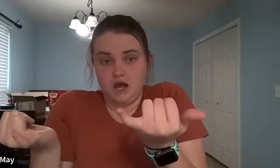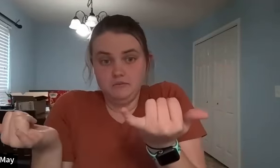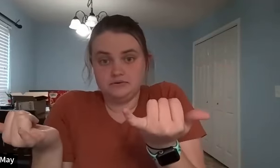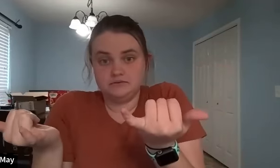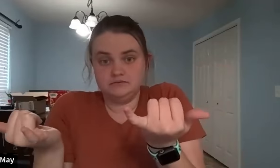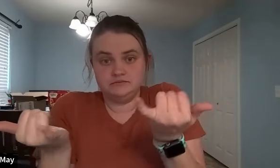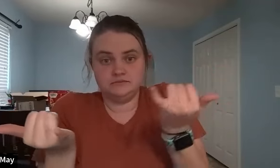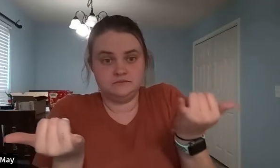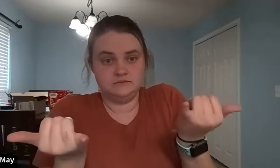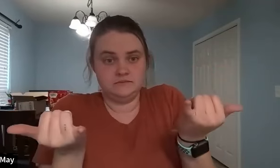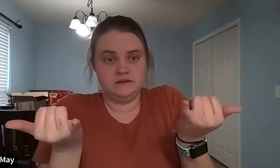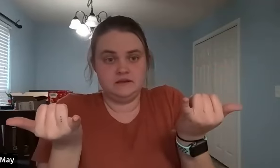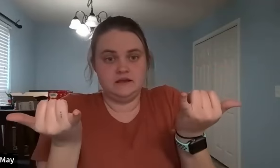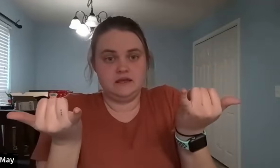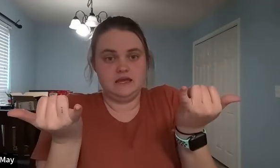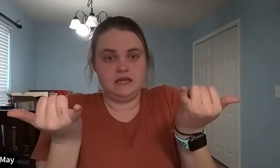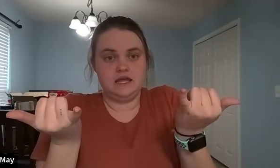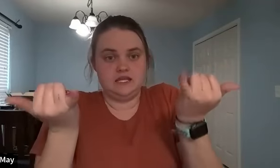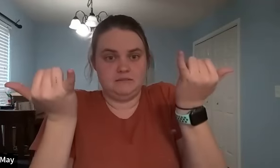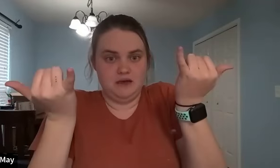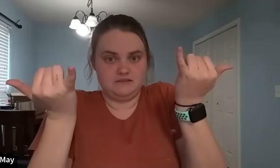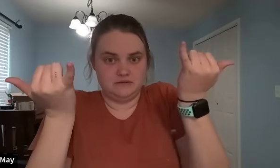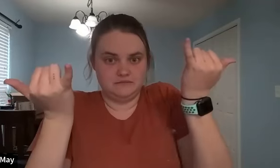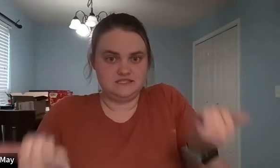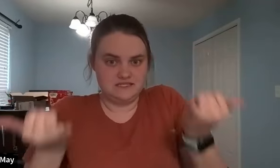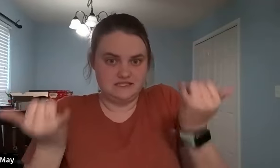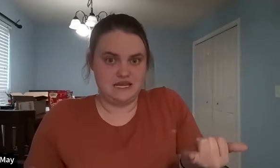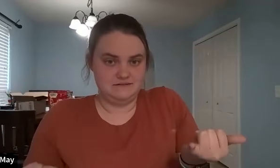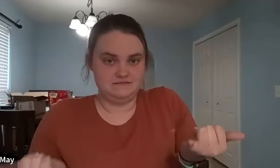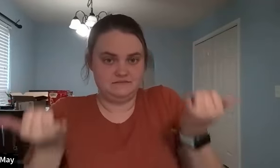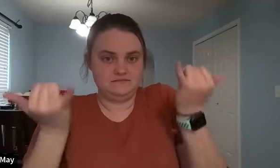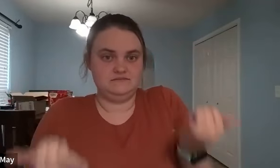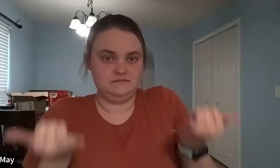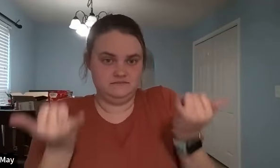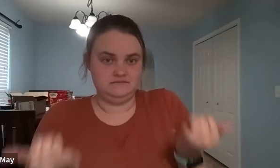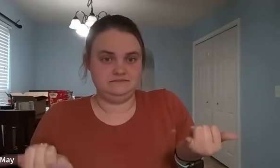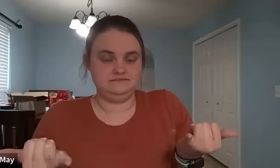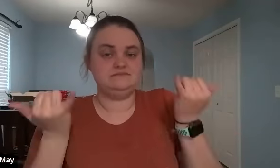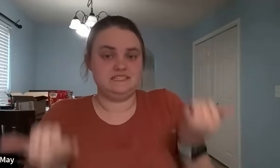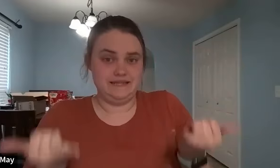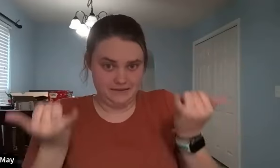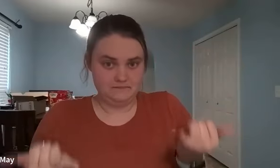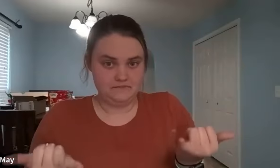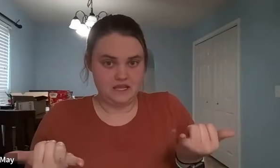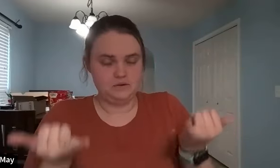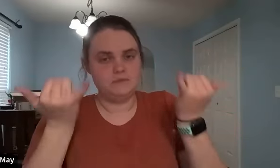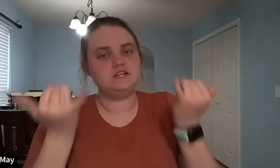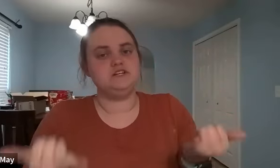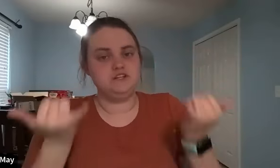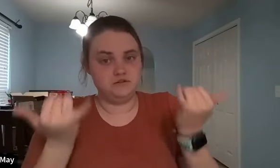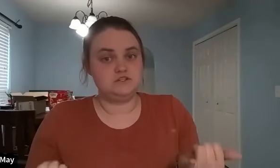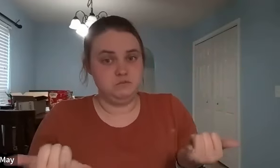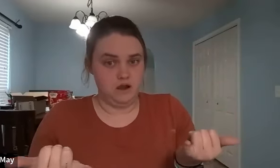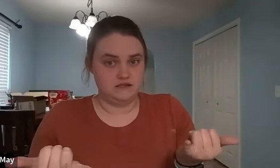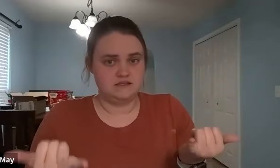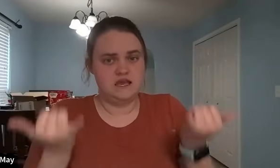up and you bounce them today. And you want to make sure you do it twice. If